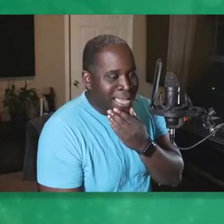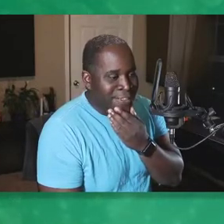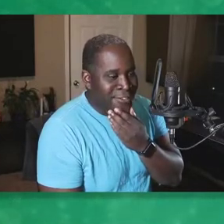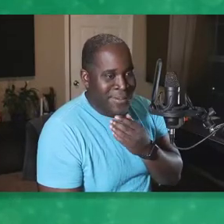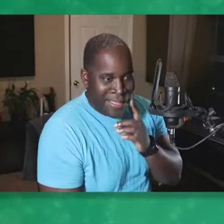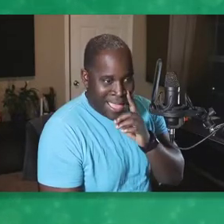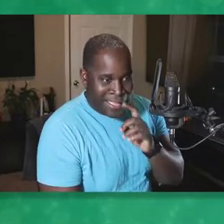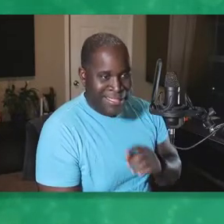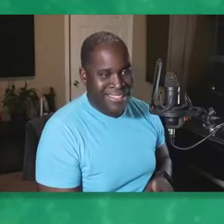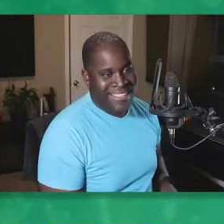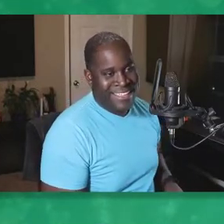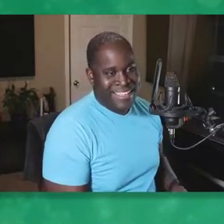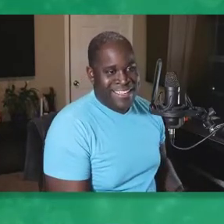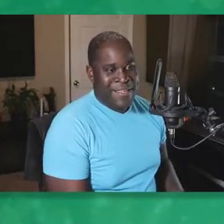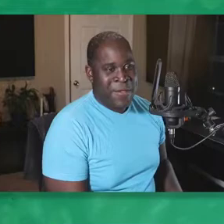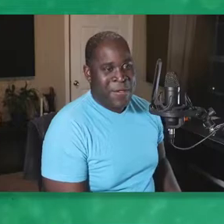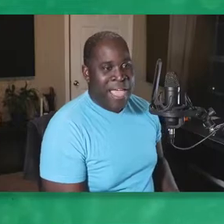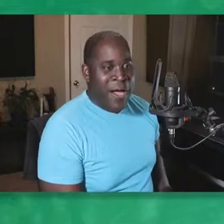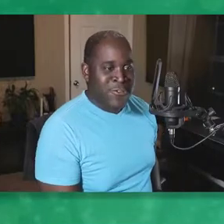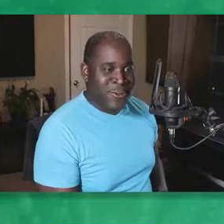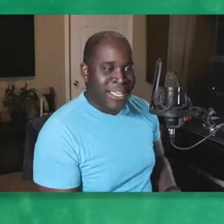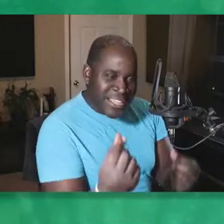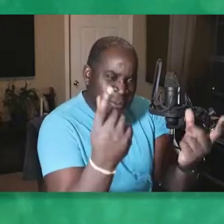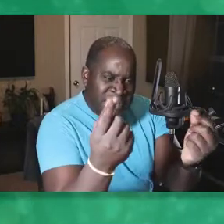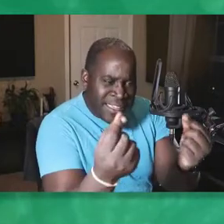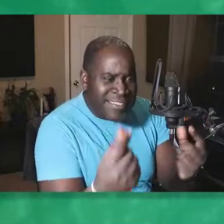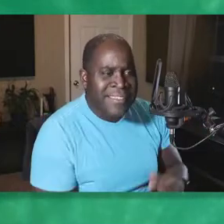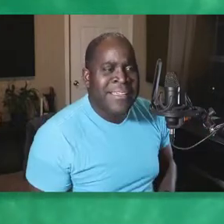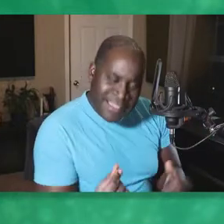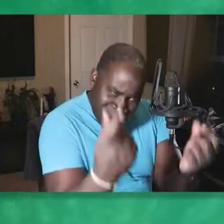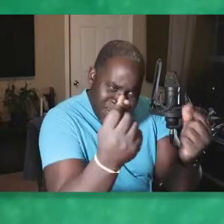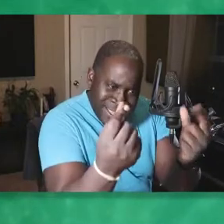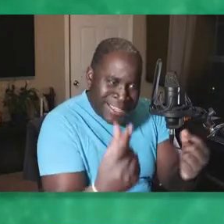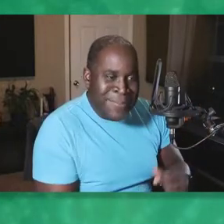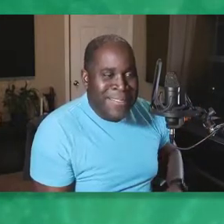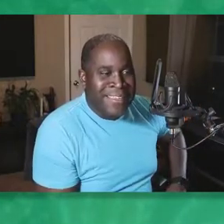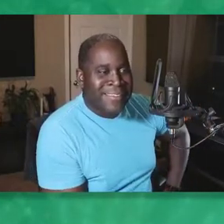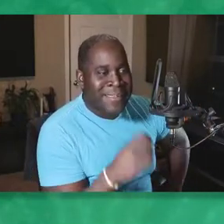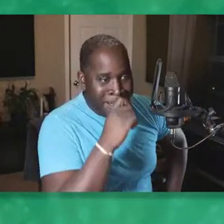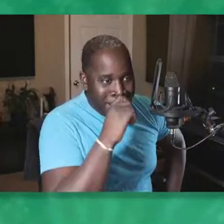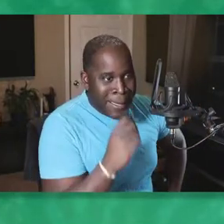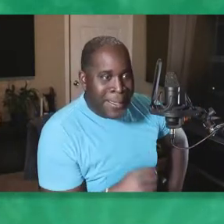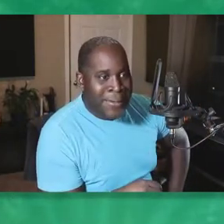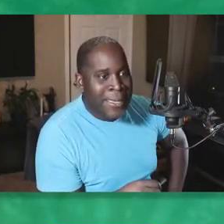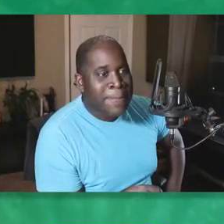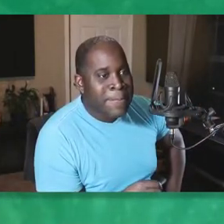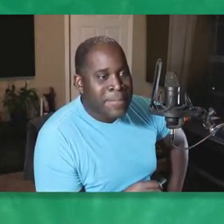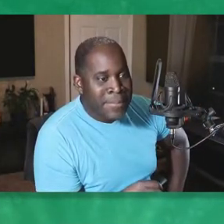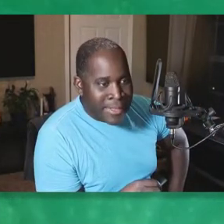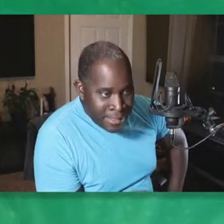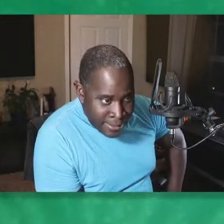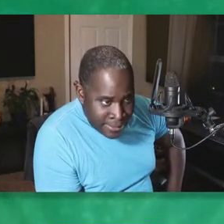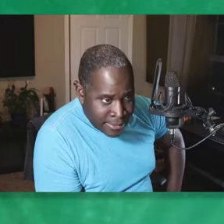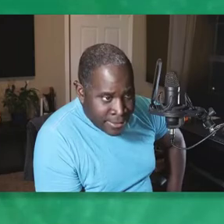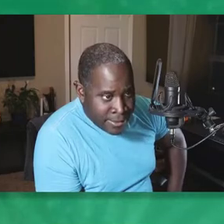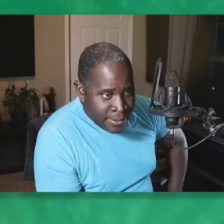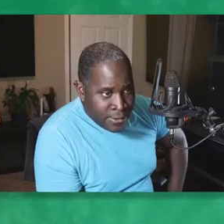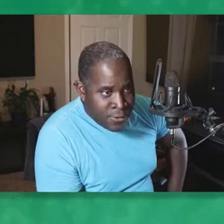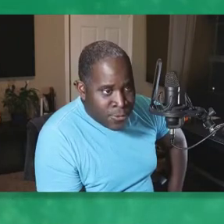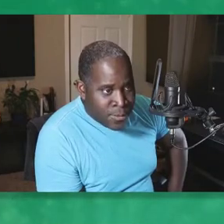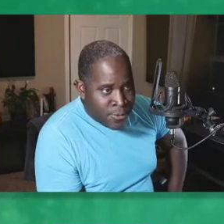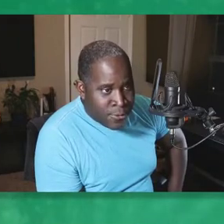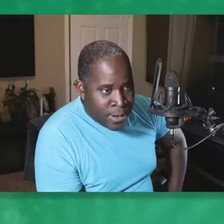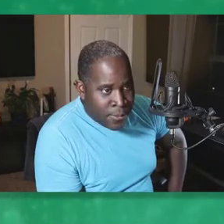Oh my gosh. How could you let it come to this? How could you let it come to this? Speak as if I invited these assassins. Okay. I had to leave